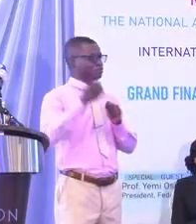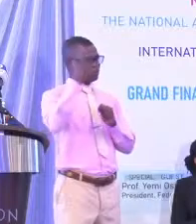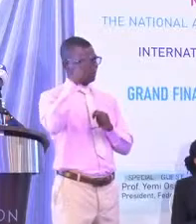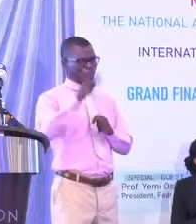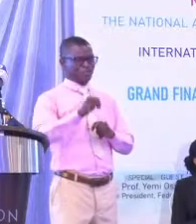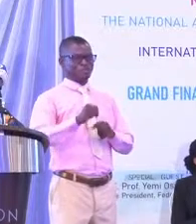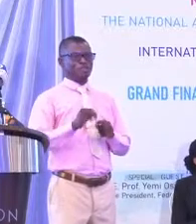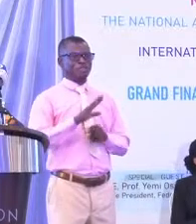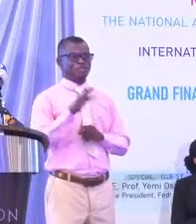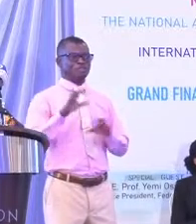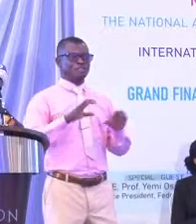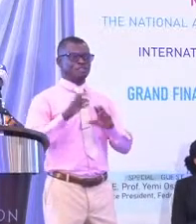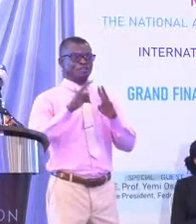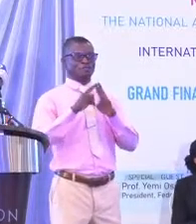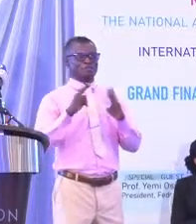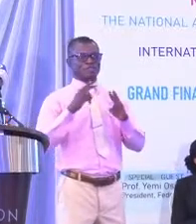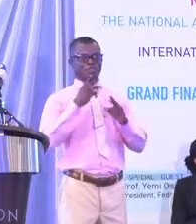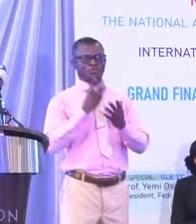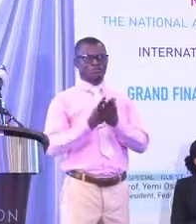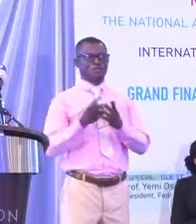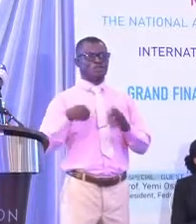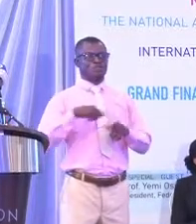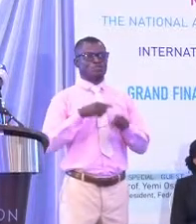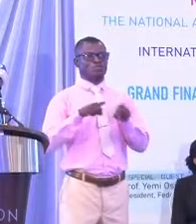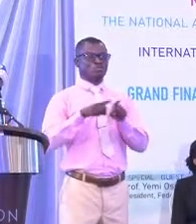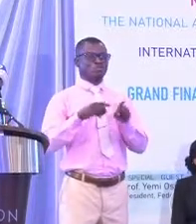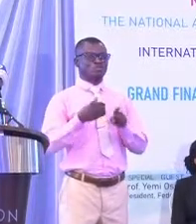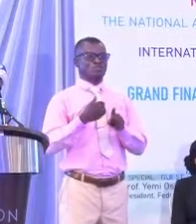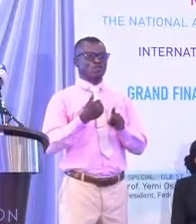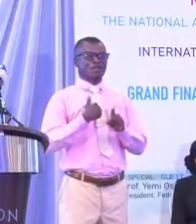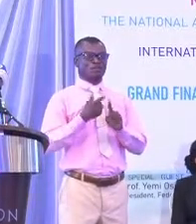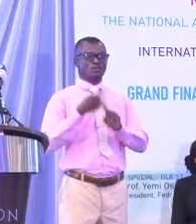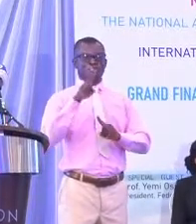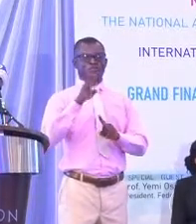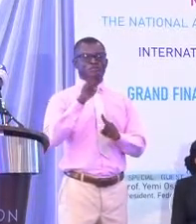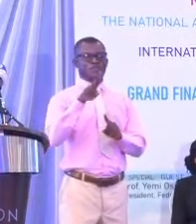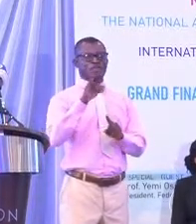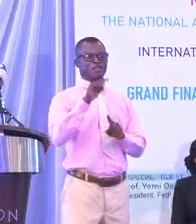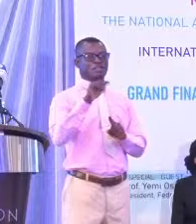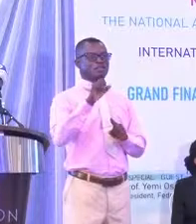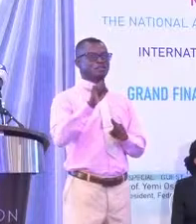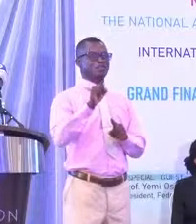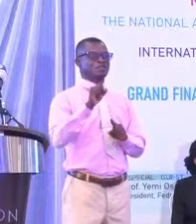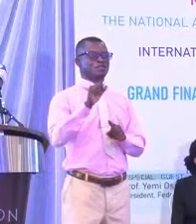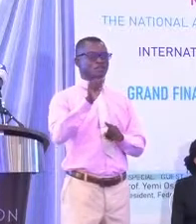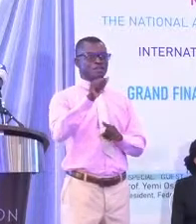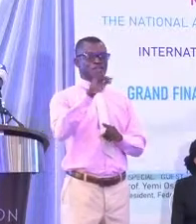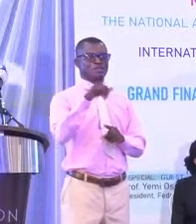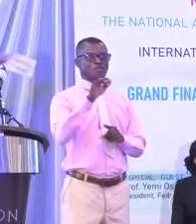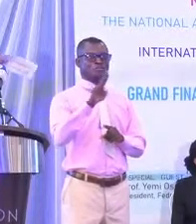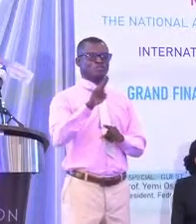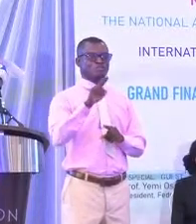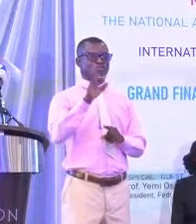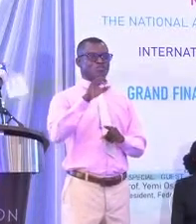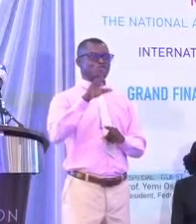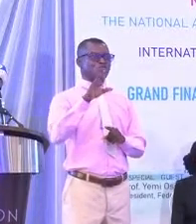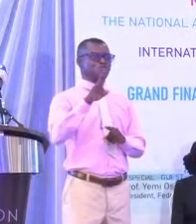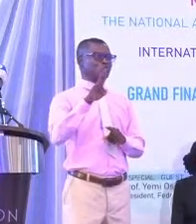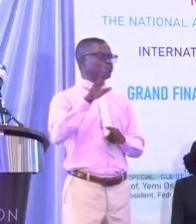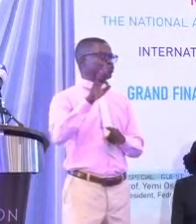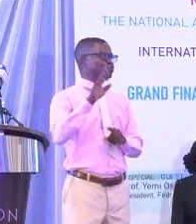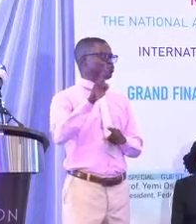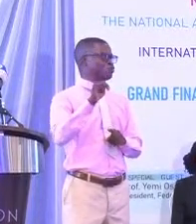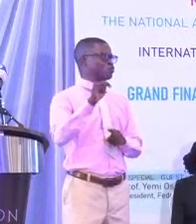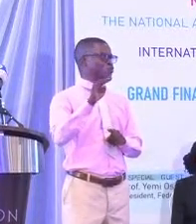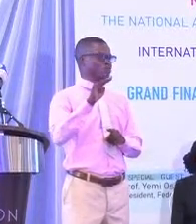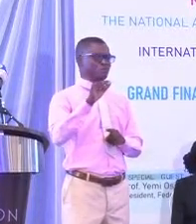did very well. We also have from Veritas University, Adu. Olufumilayo Ann. Where are